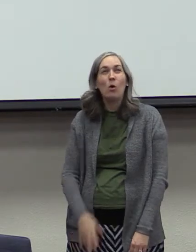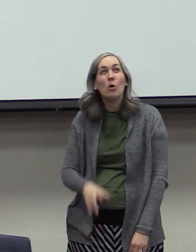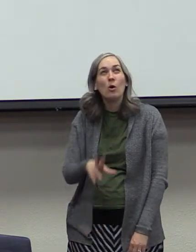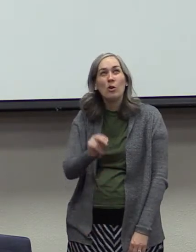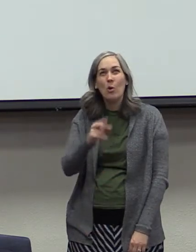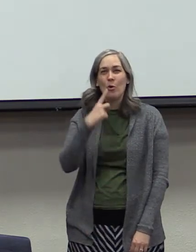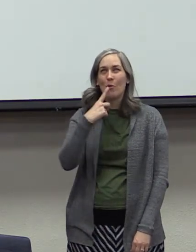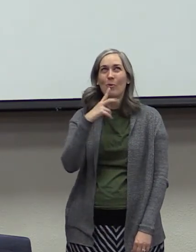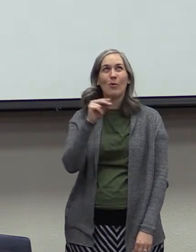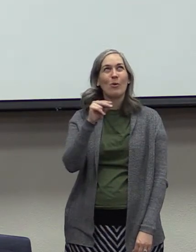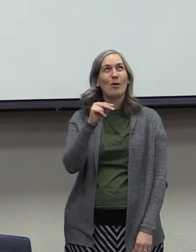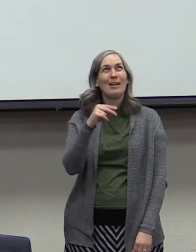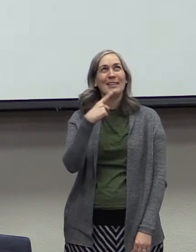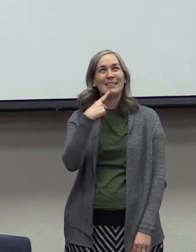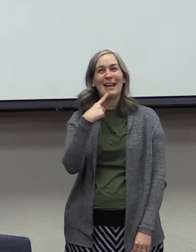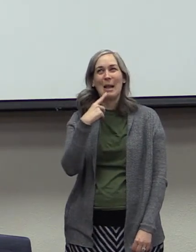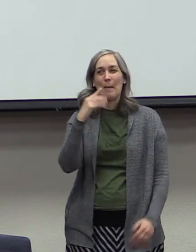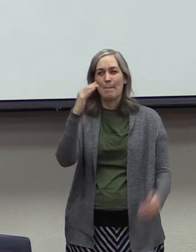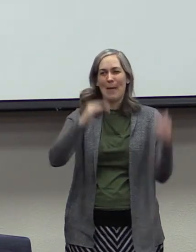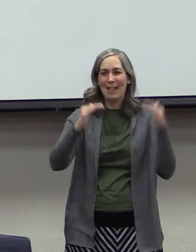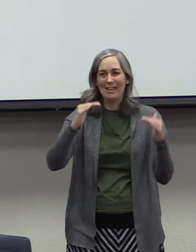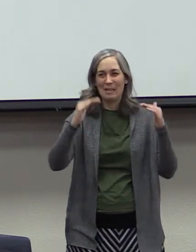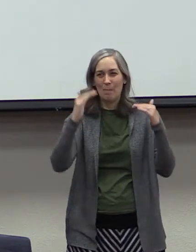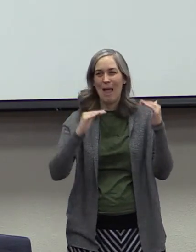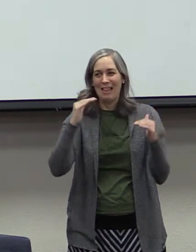said balance. Oh, I messed that up, sorry.